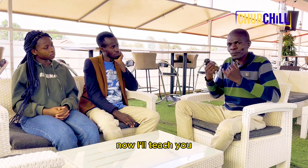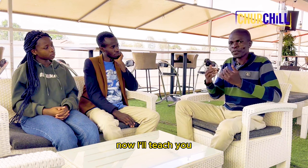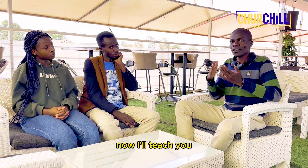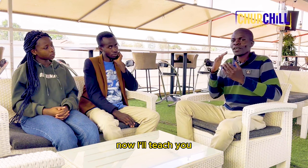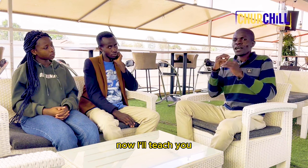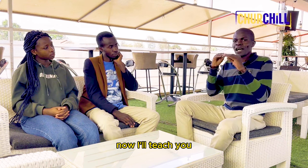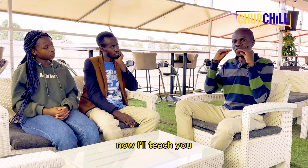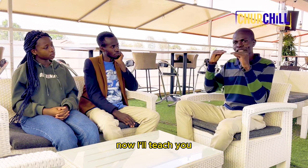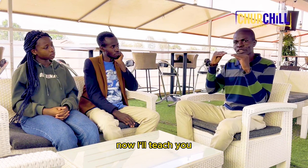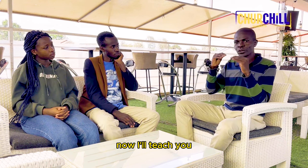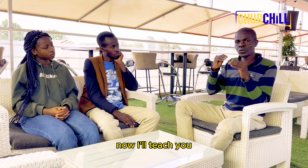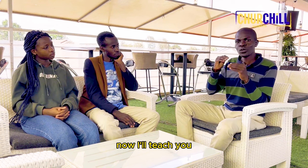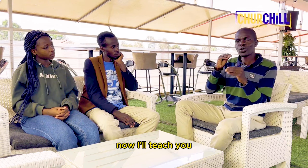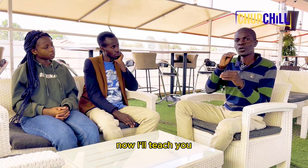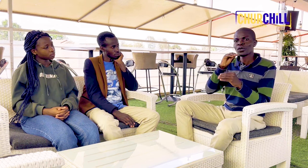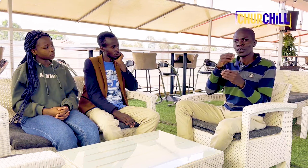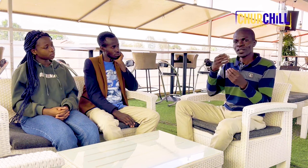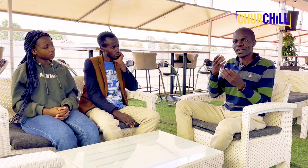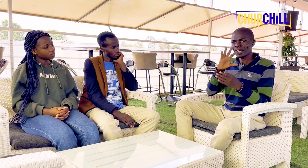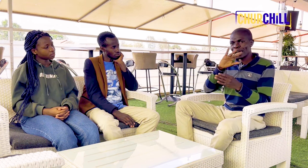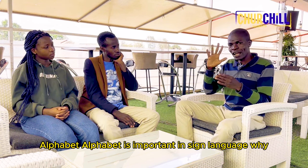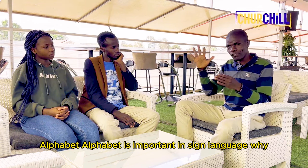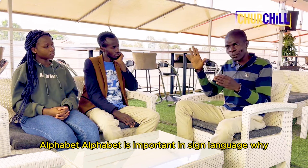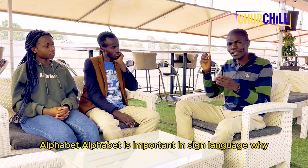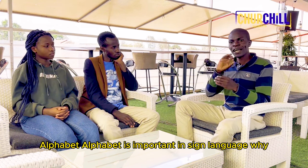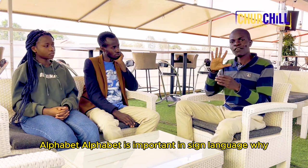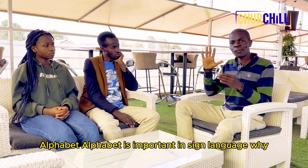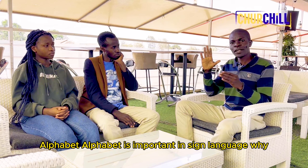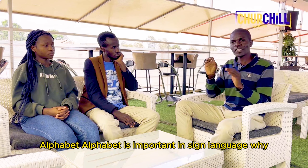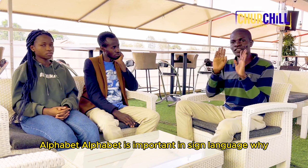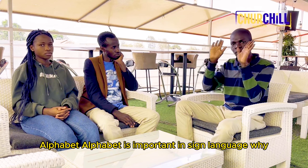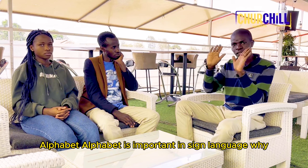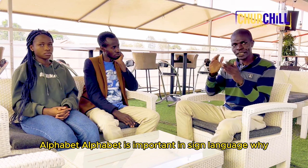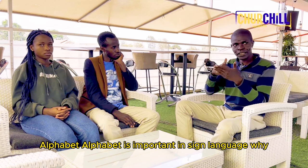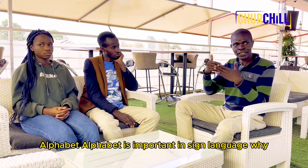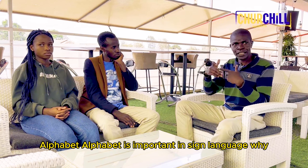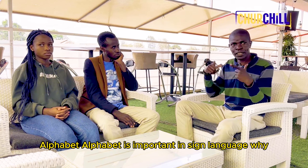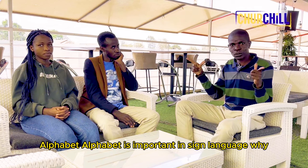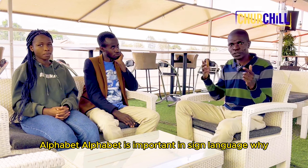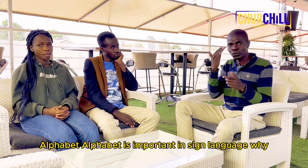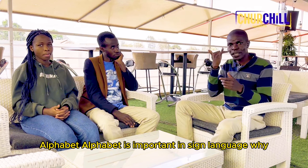Now, I'll teach you alphabet. Alphabet is important in sign language. Why?